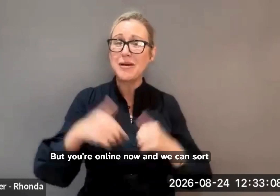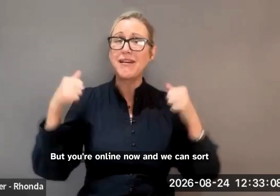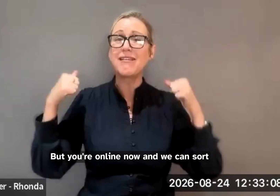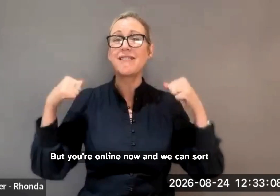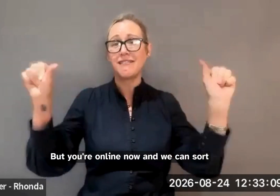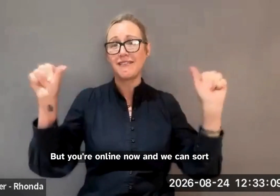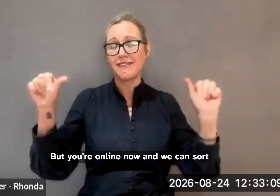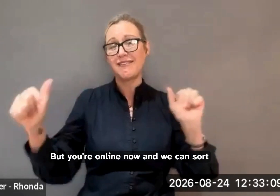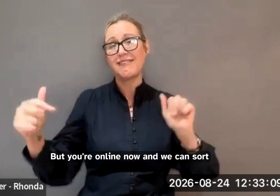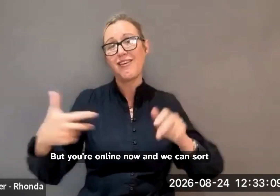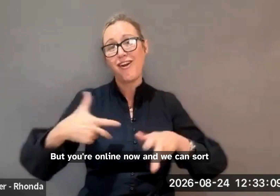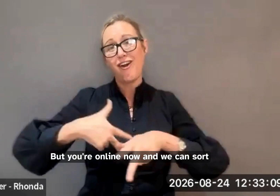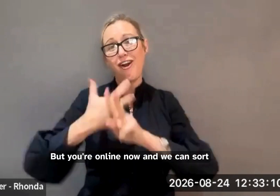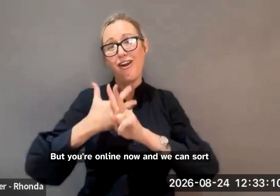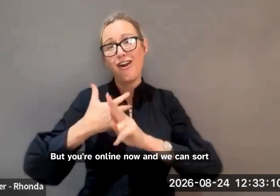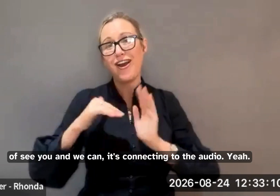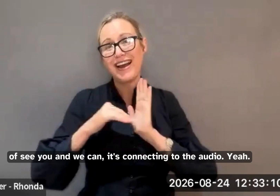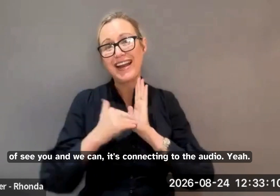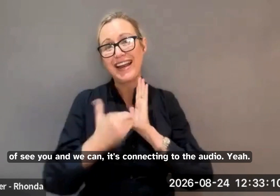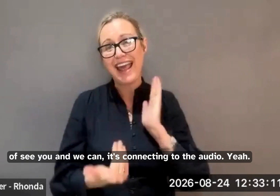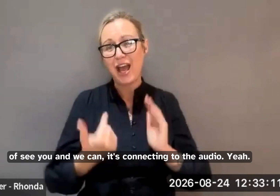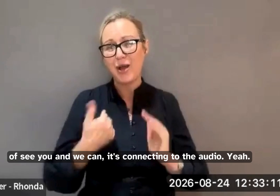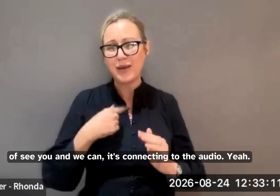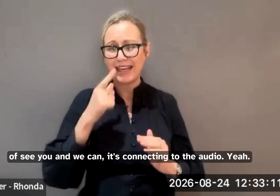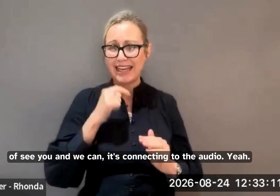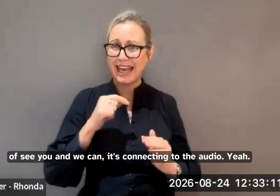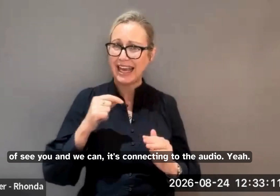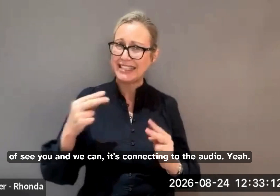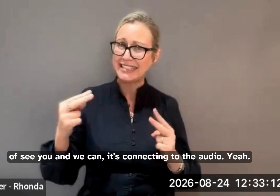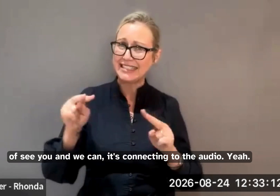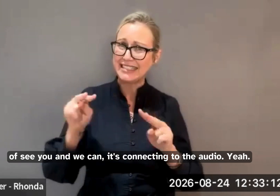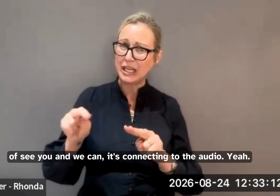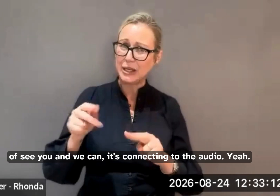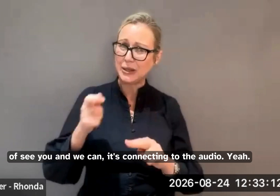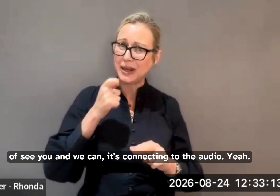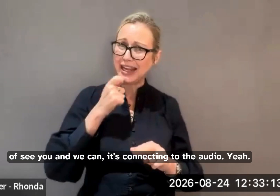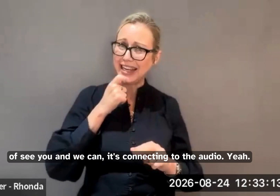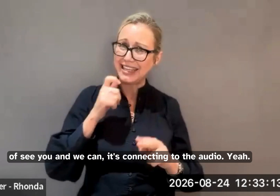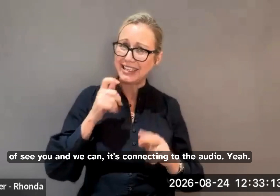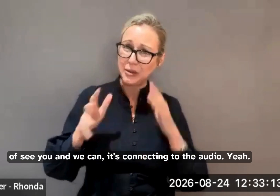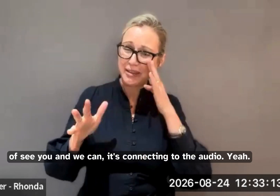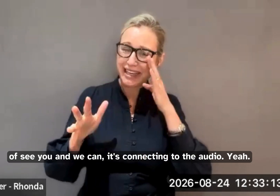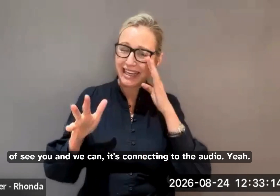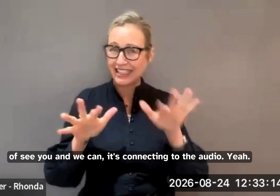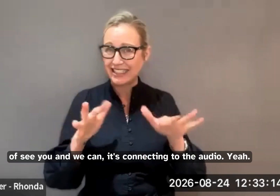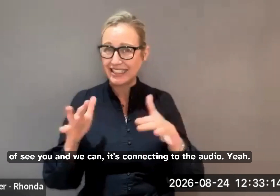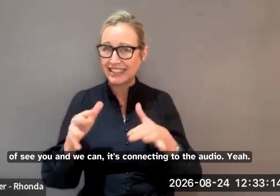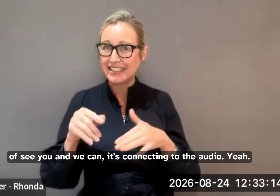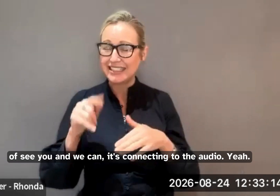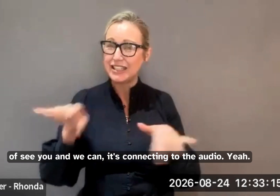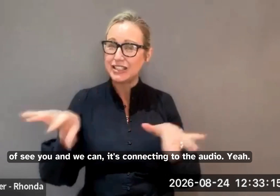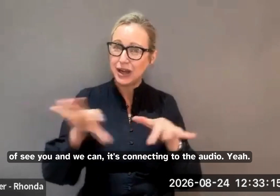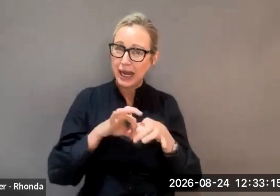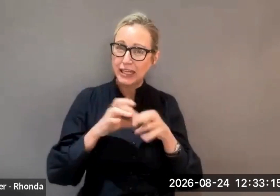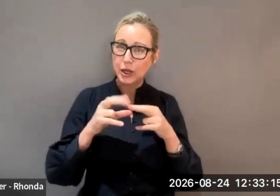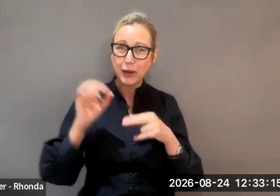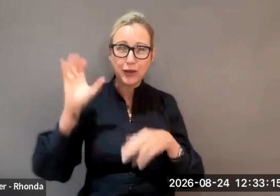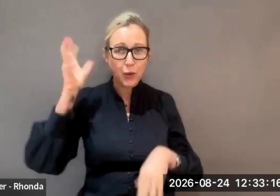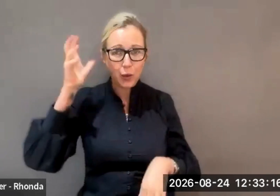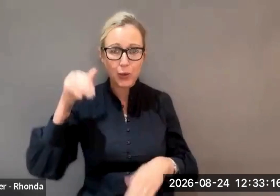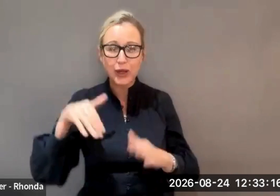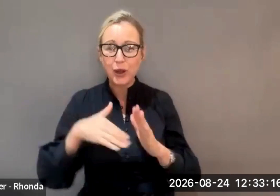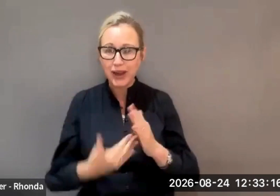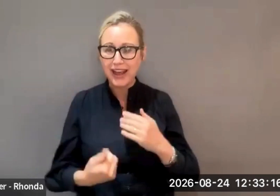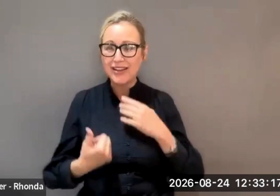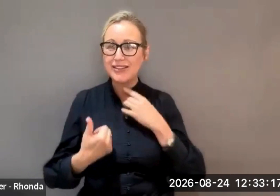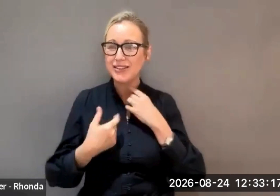and we can sort of see you, and it's connecting to the audio. Yeah.